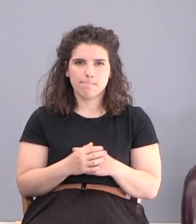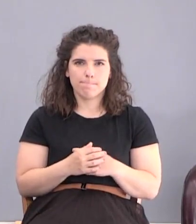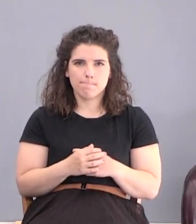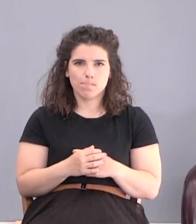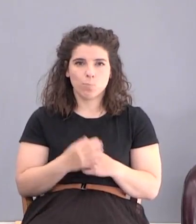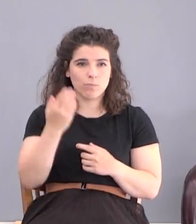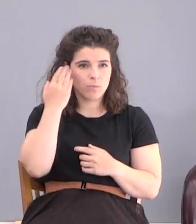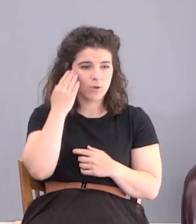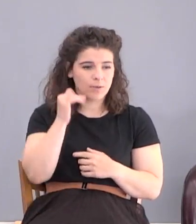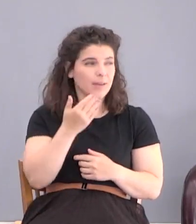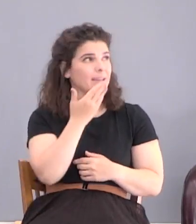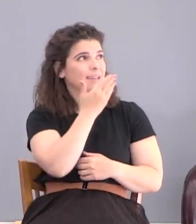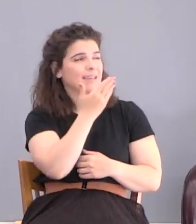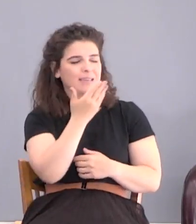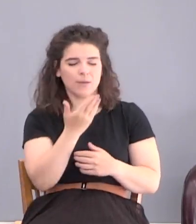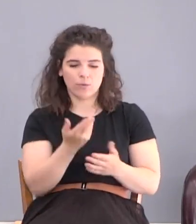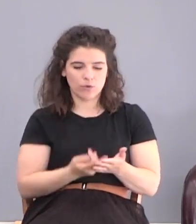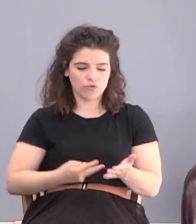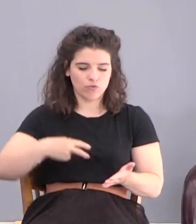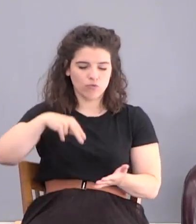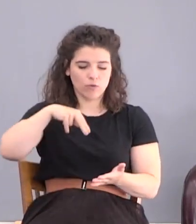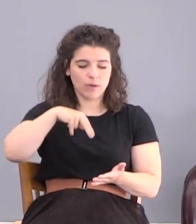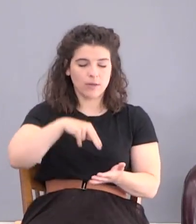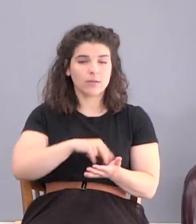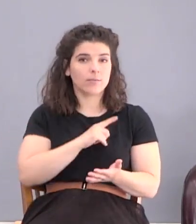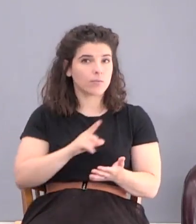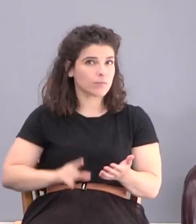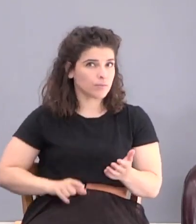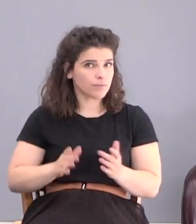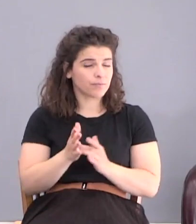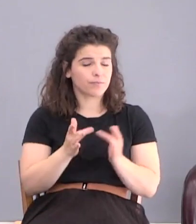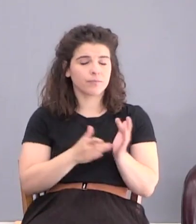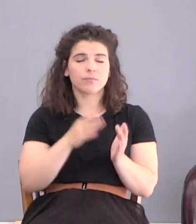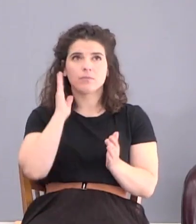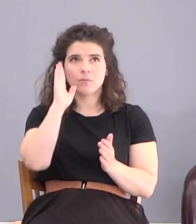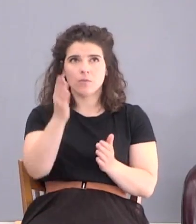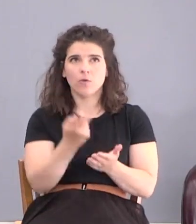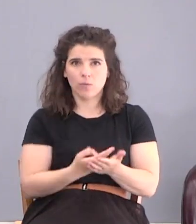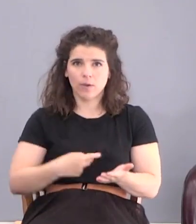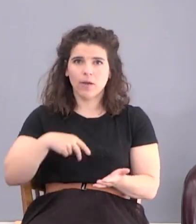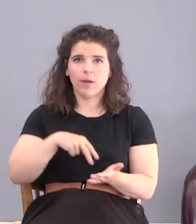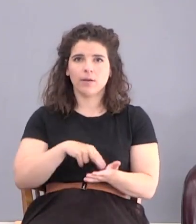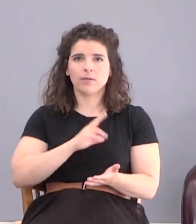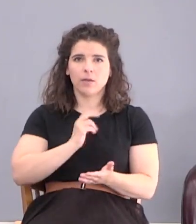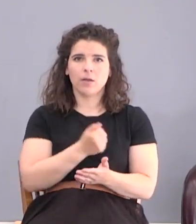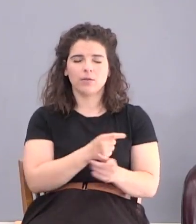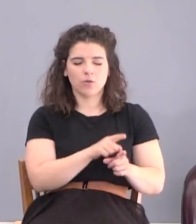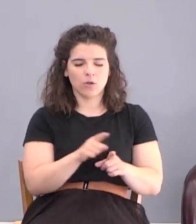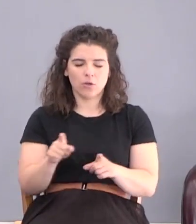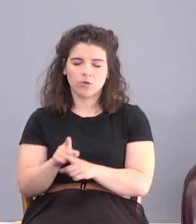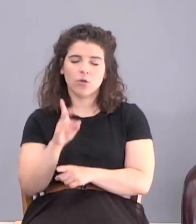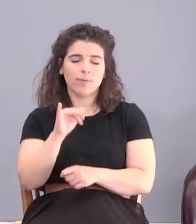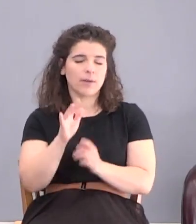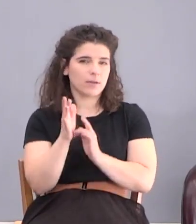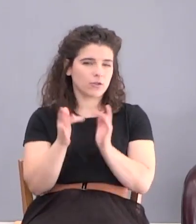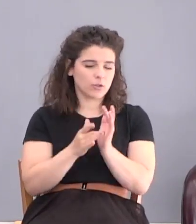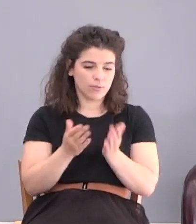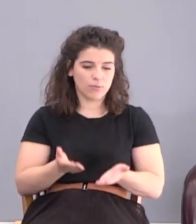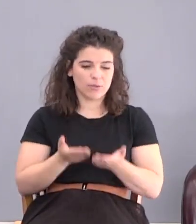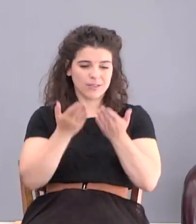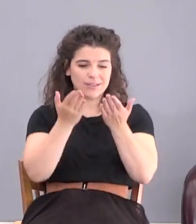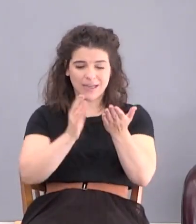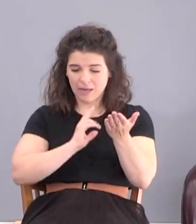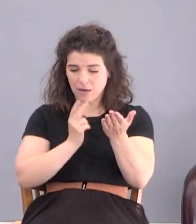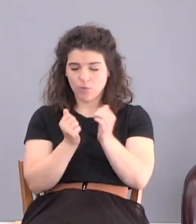14. Knowing that he which raised up the Lord Jesus shall raise up us also by Jesus and shall present us with you. For all